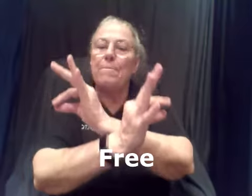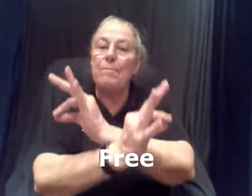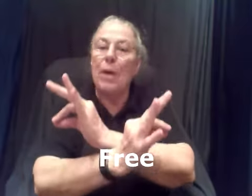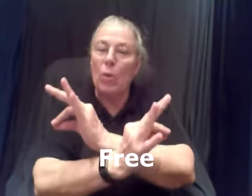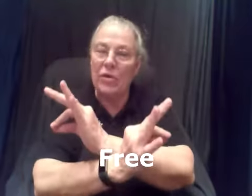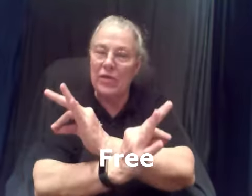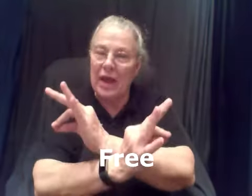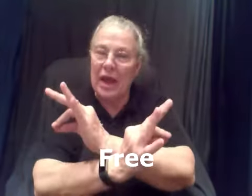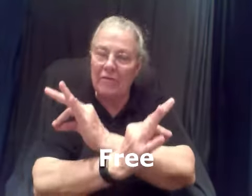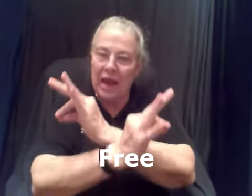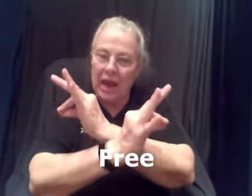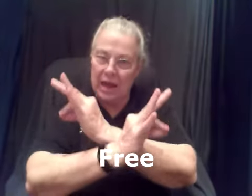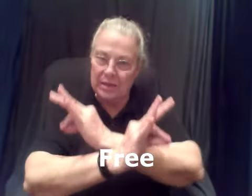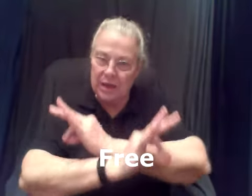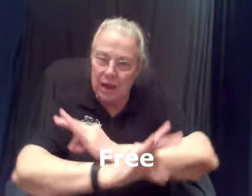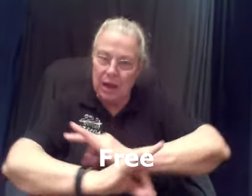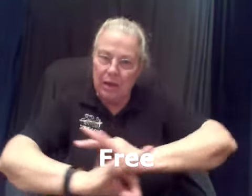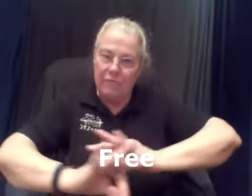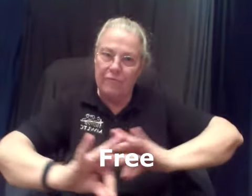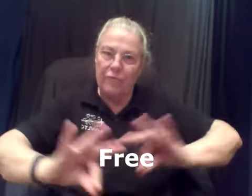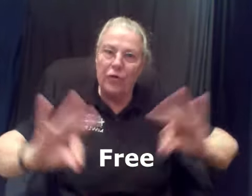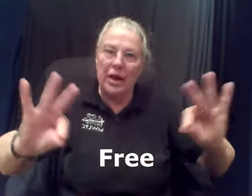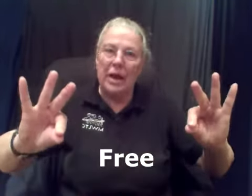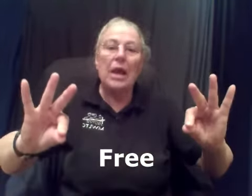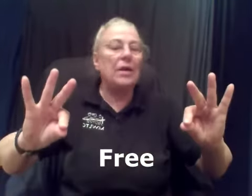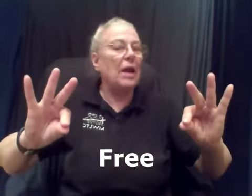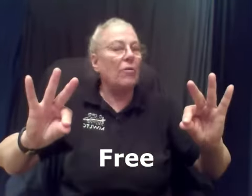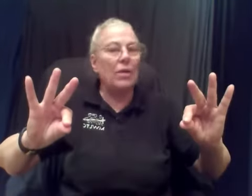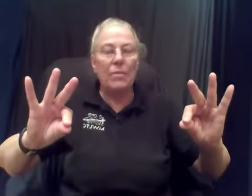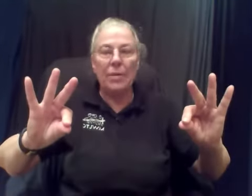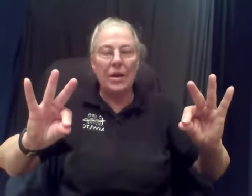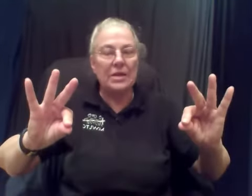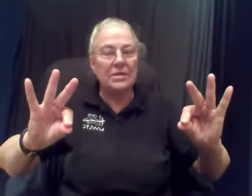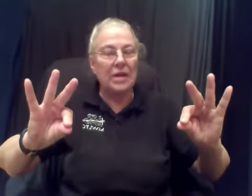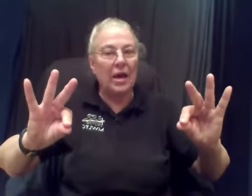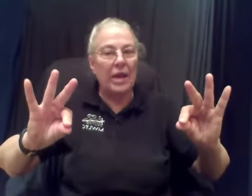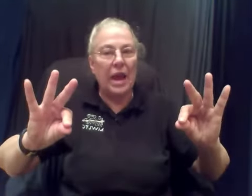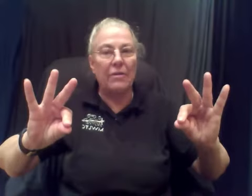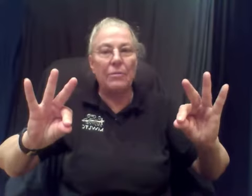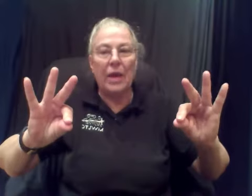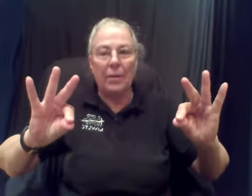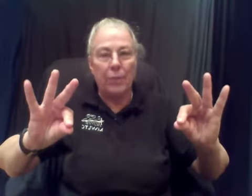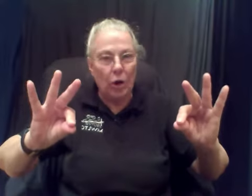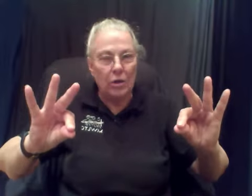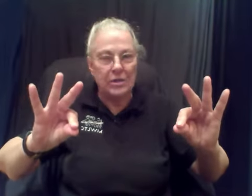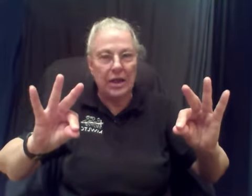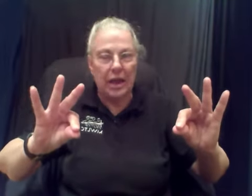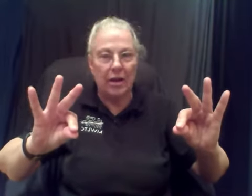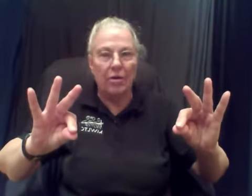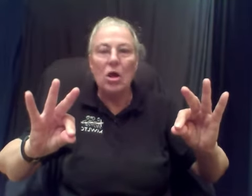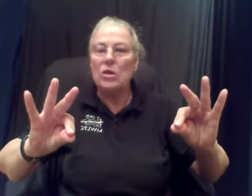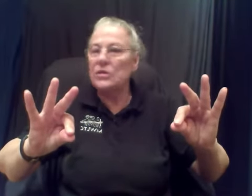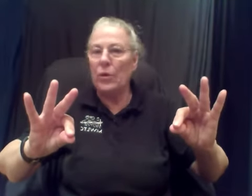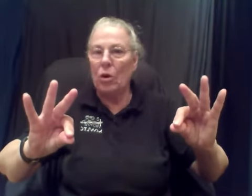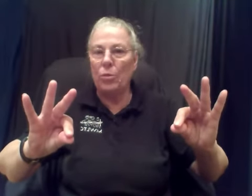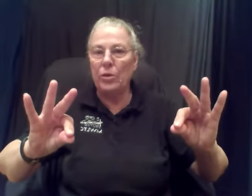but with the F hands, free. Now remember, it's not a a person here, so we don't put the